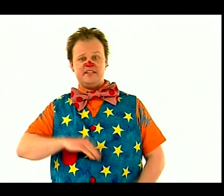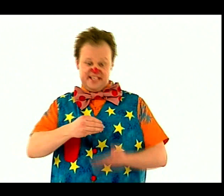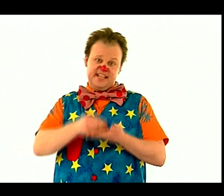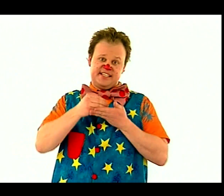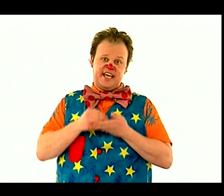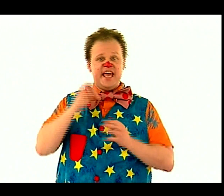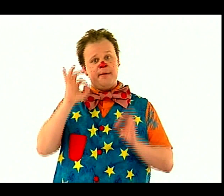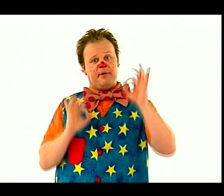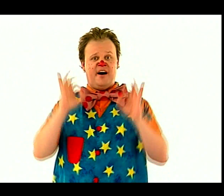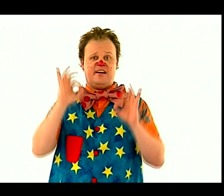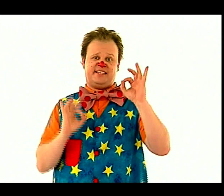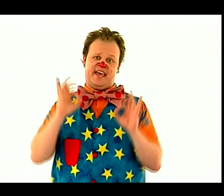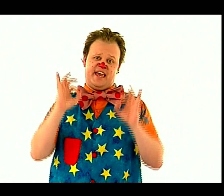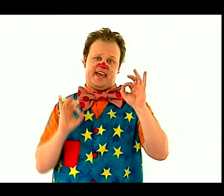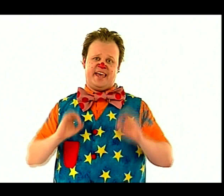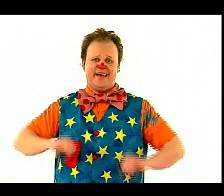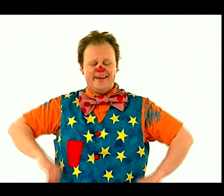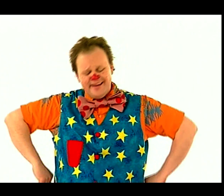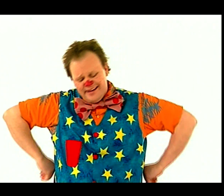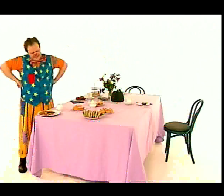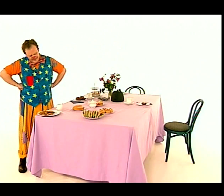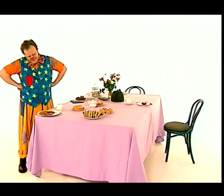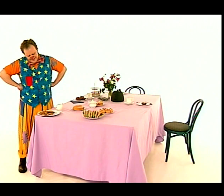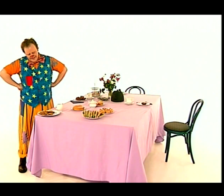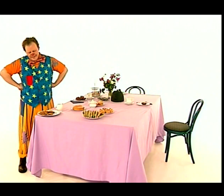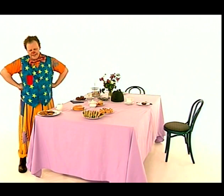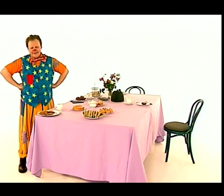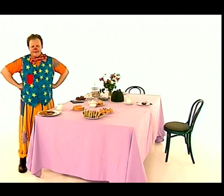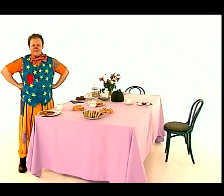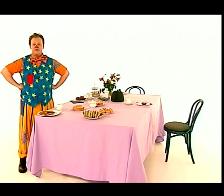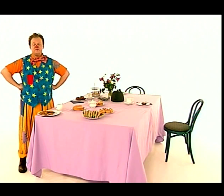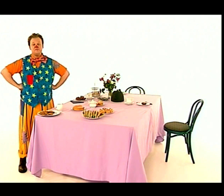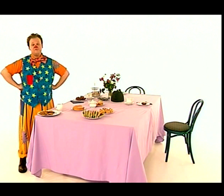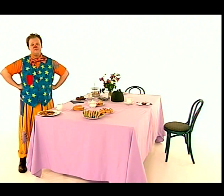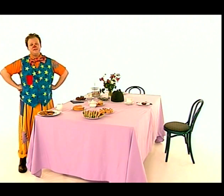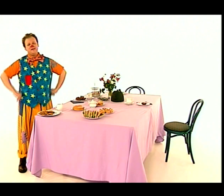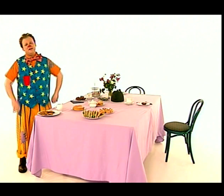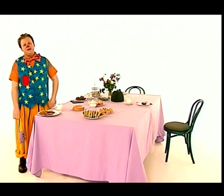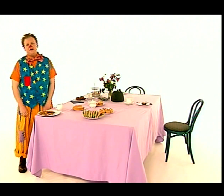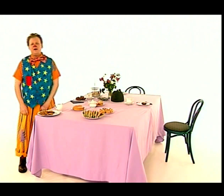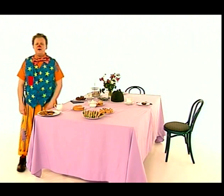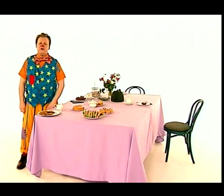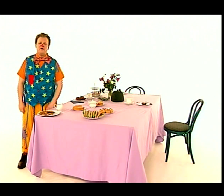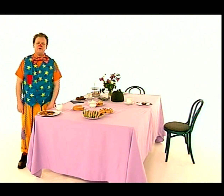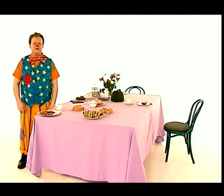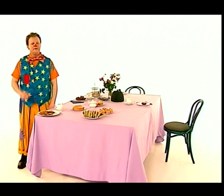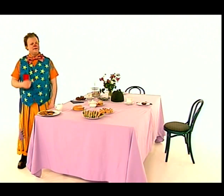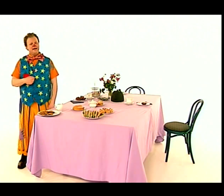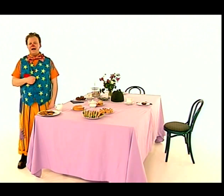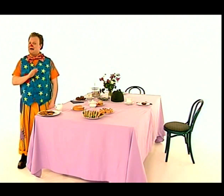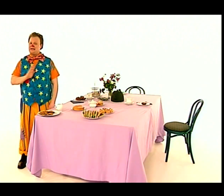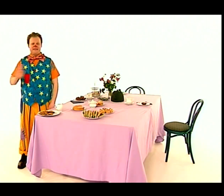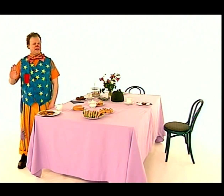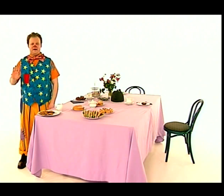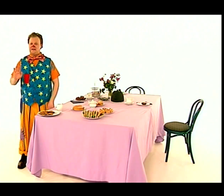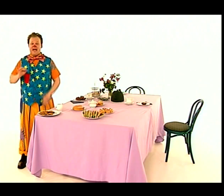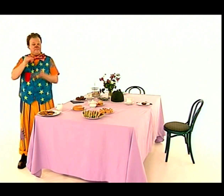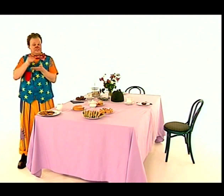a tea party. Oh, dear, Mr. Tumble, don't be sad. Oh, I can't have a